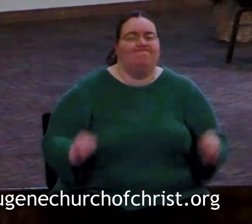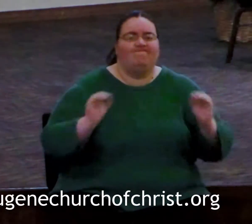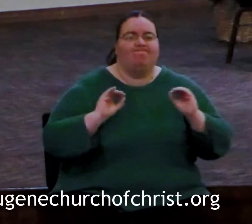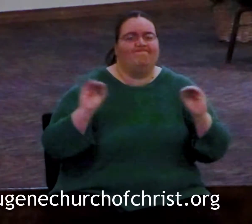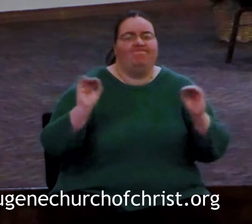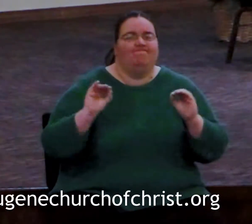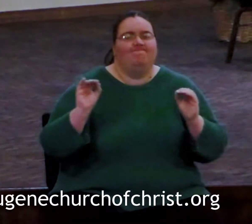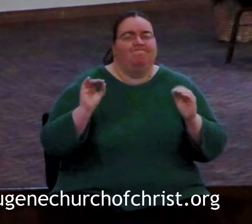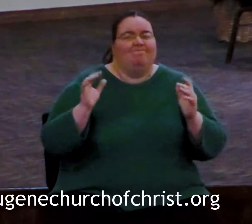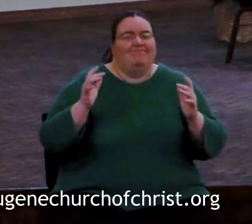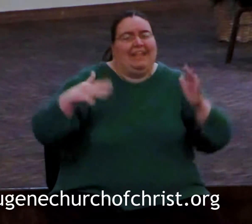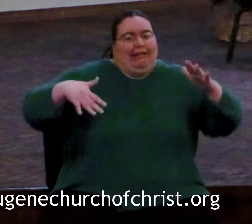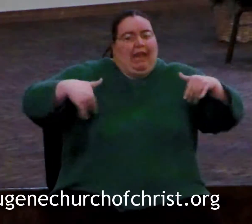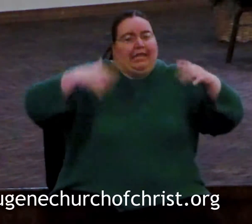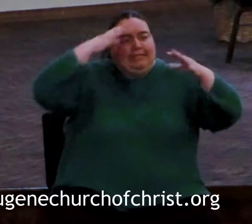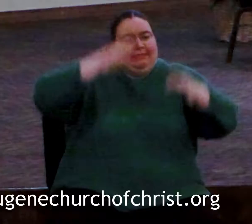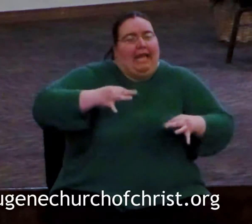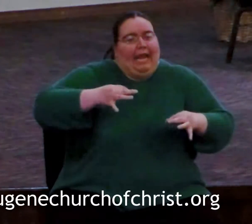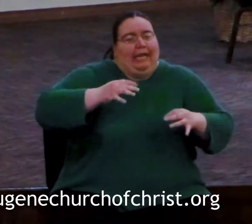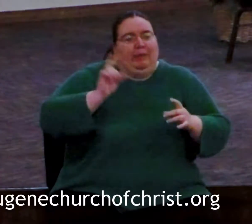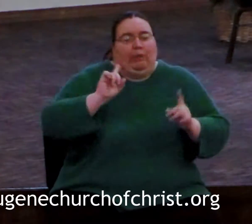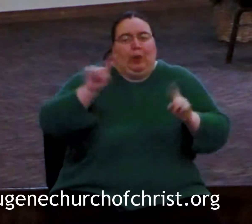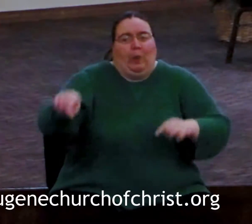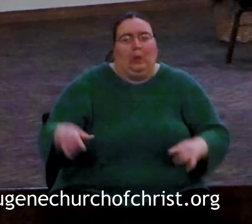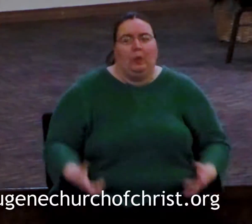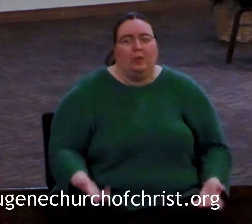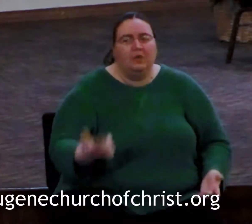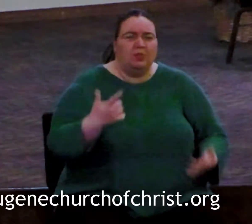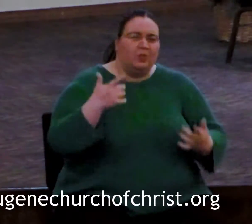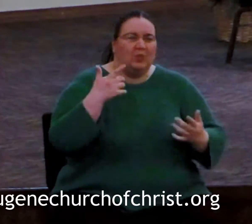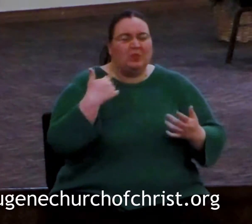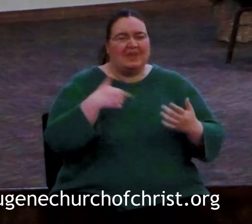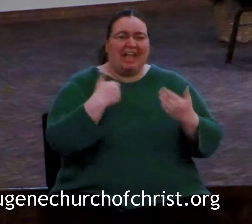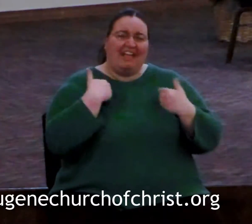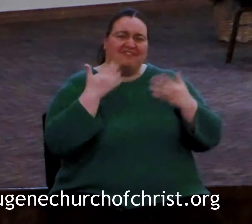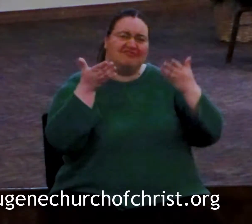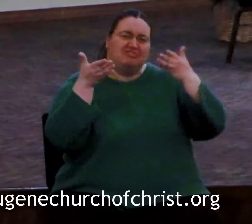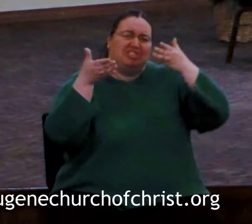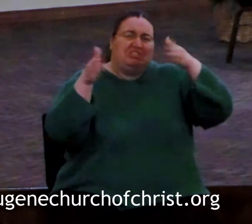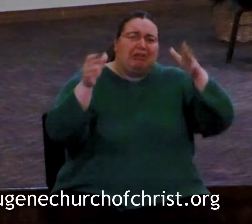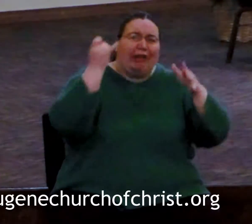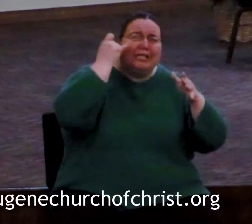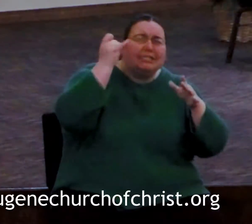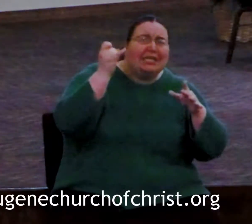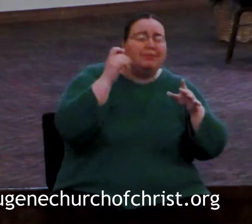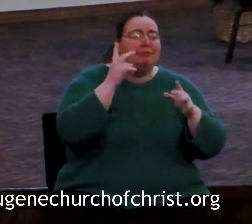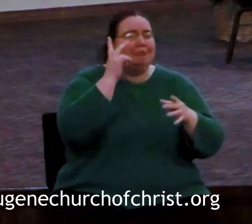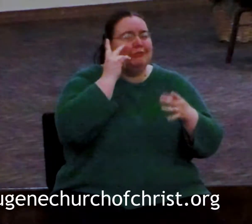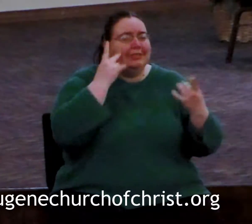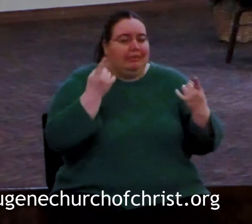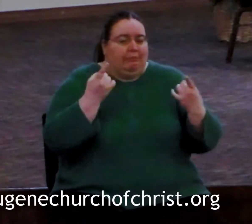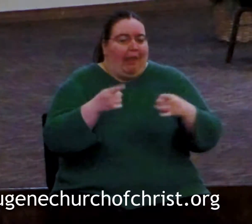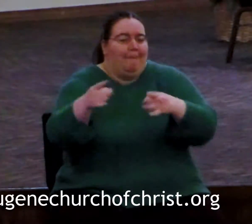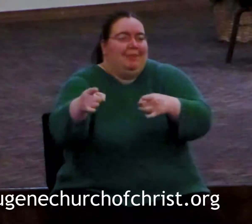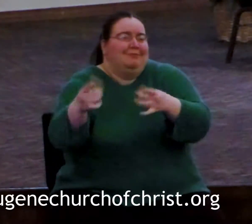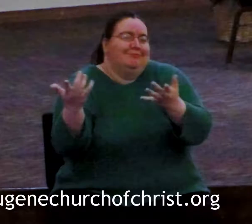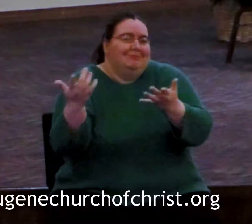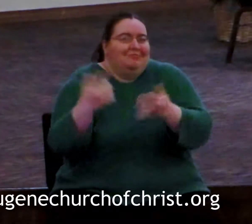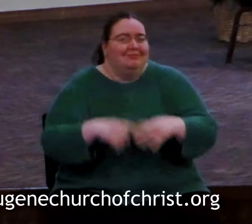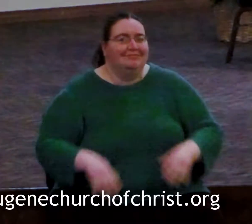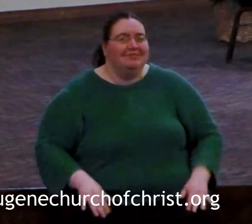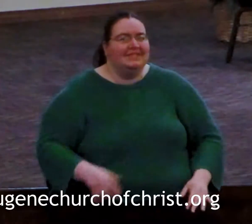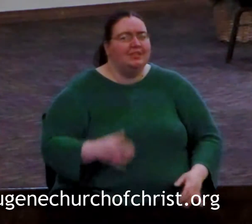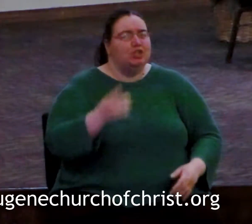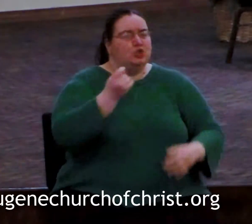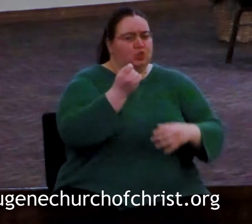We have not yet decided where we're going. We have a rough idea, but we'll see how the week goes. I